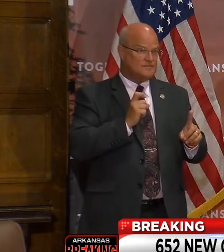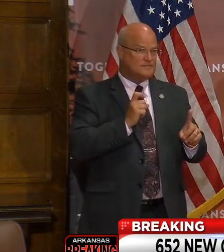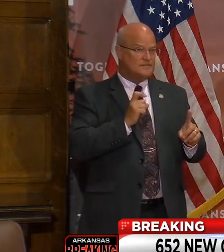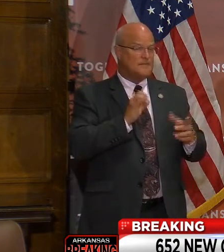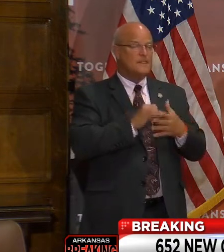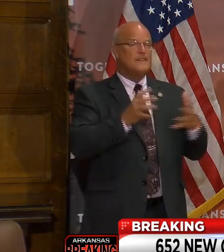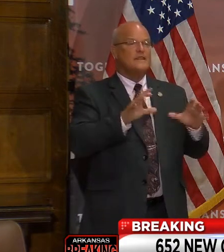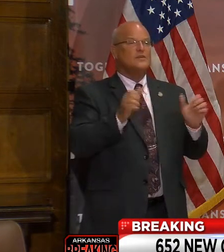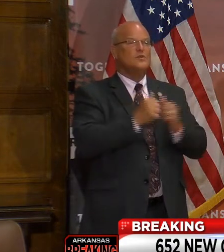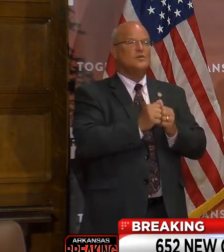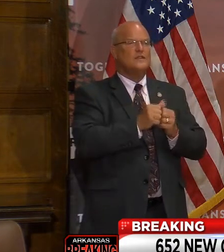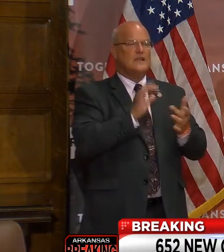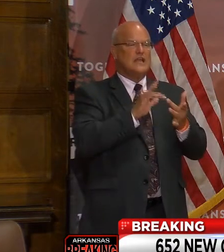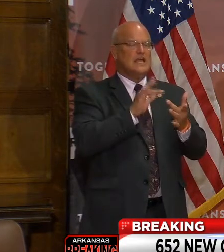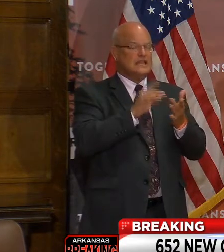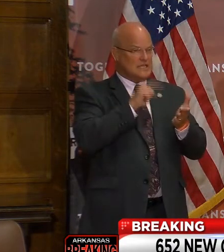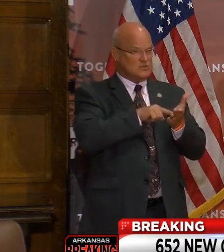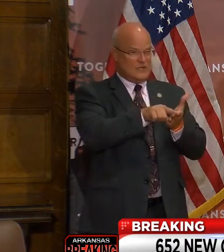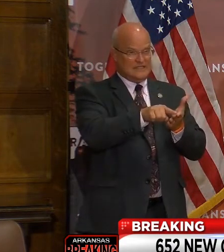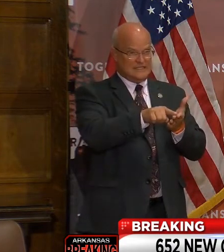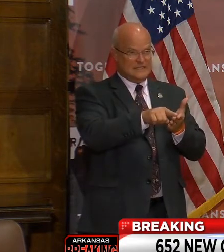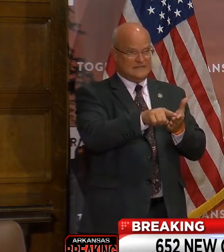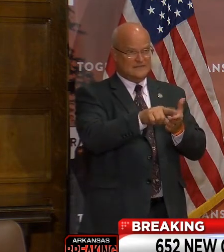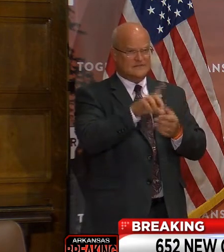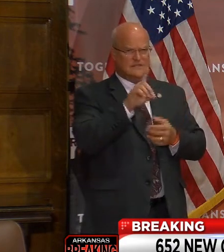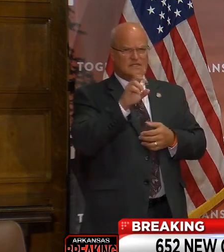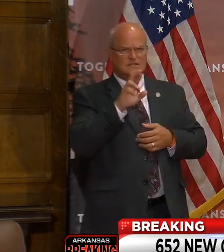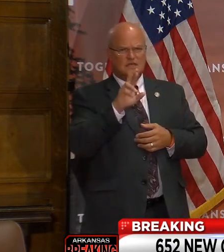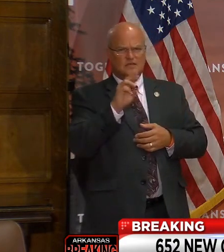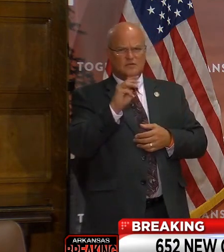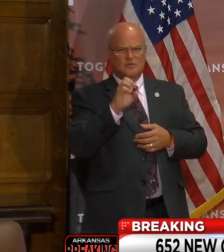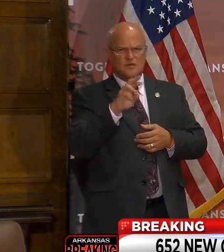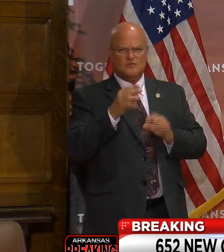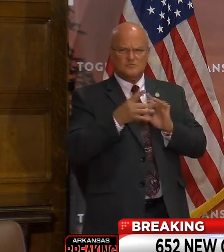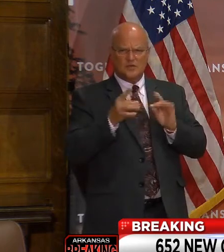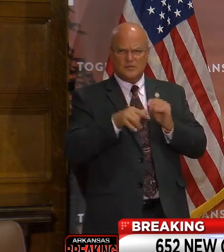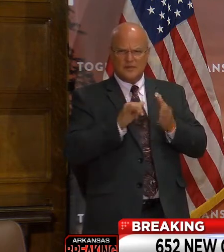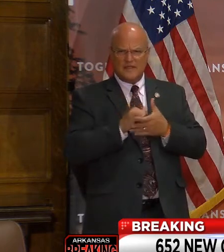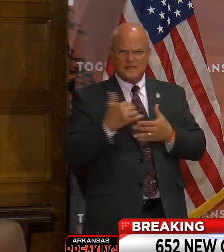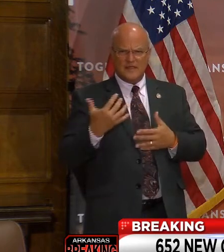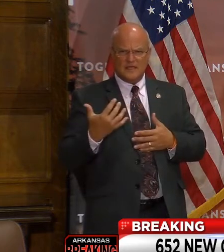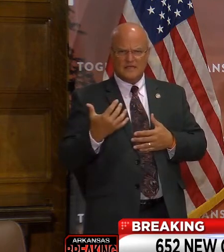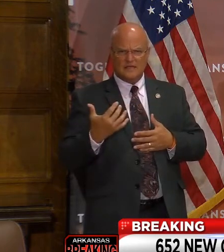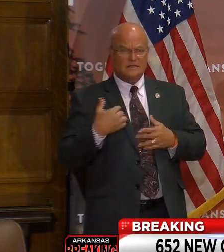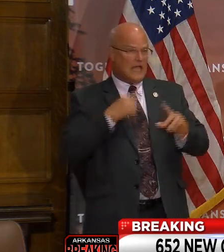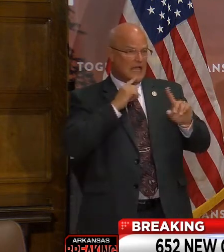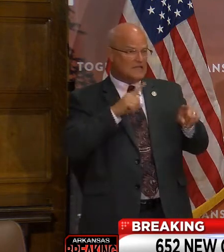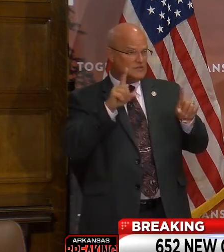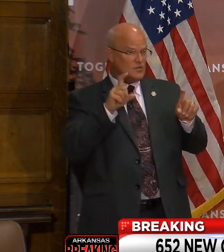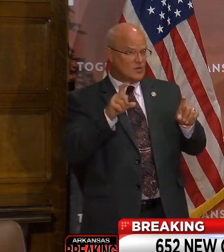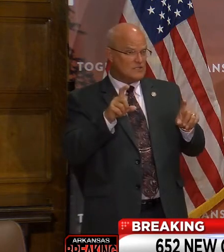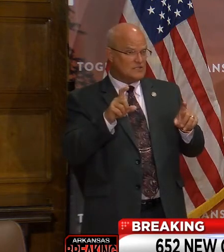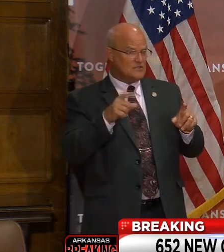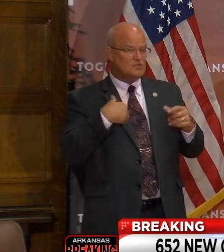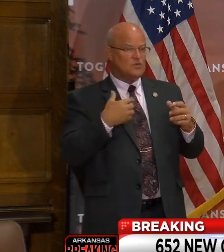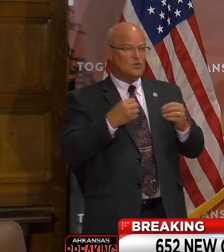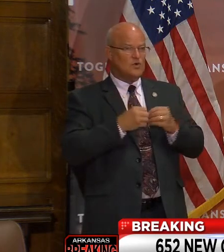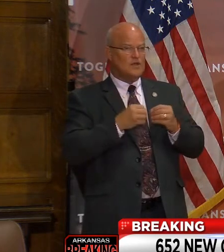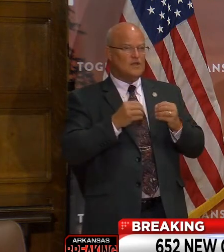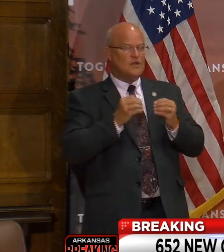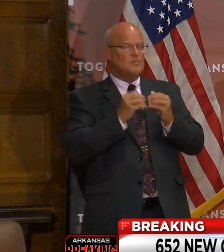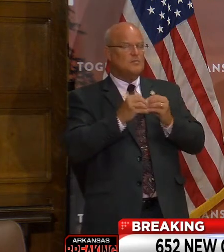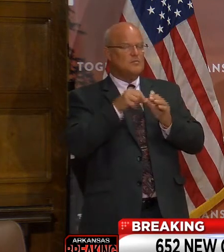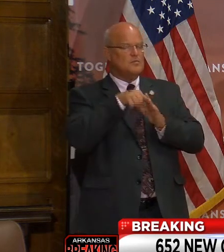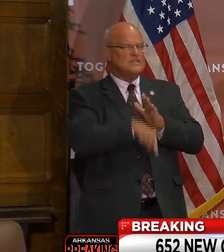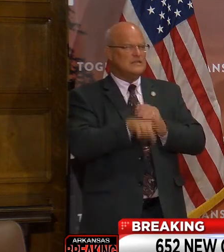that's what we do with our contact tracing. And Dr. Merrill, did you have a comment on that? Did I answer your question, or did you want to probe more